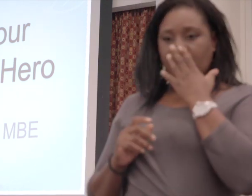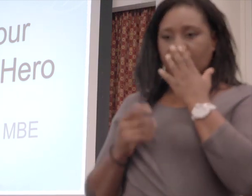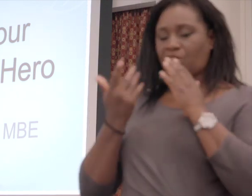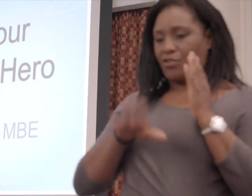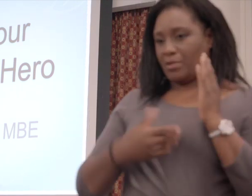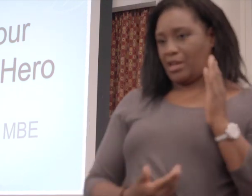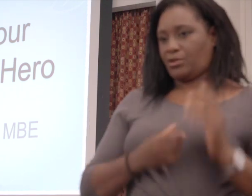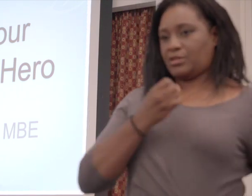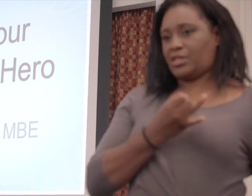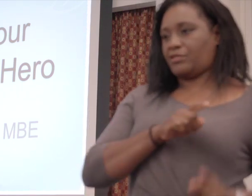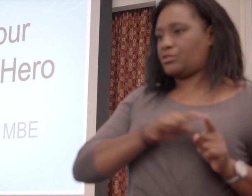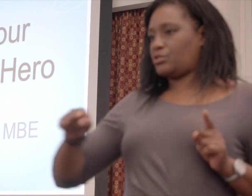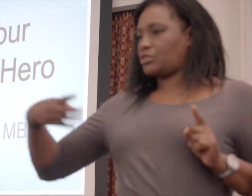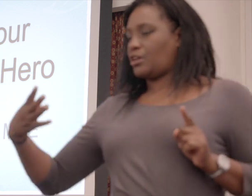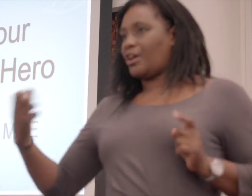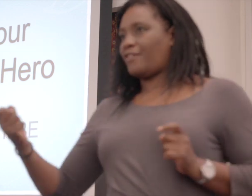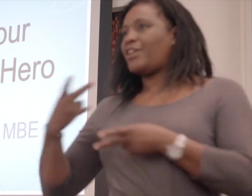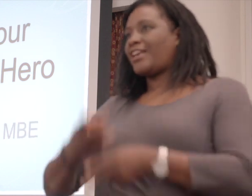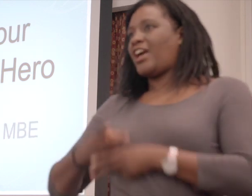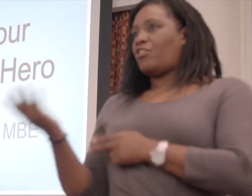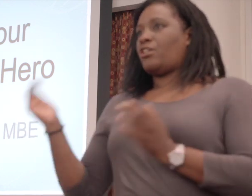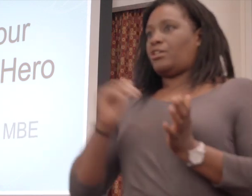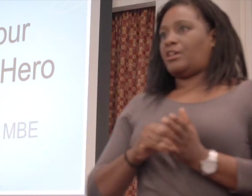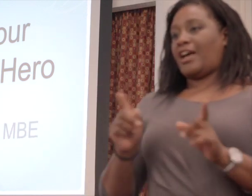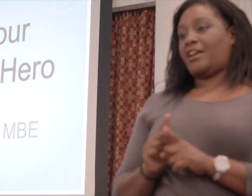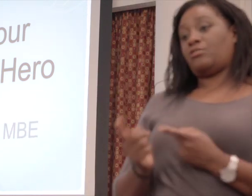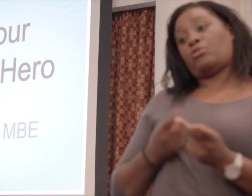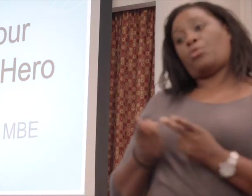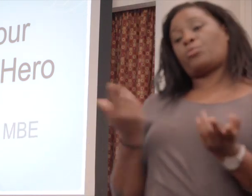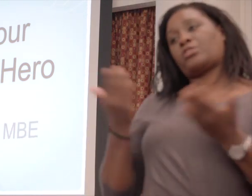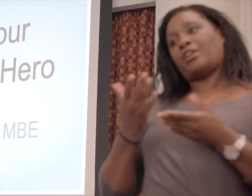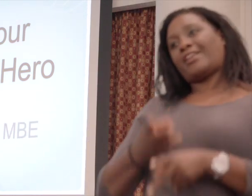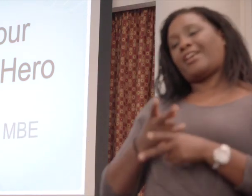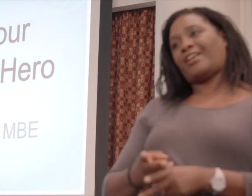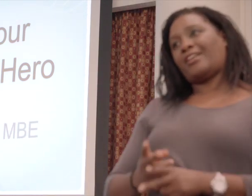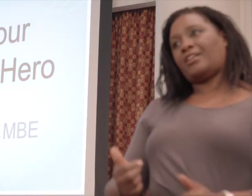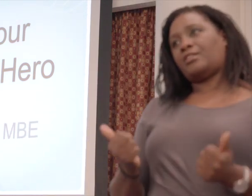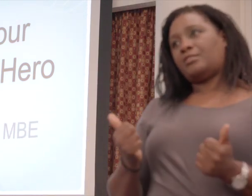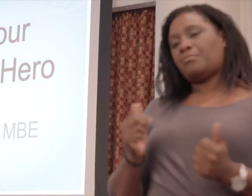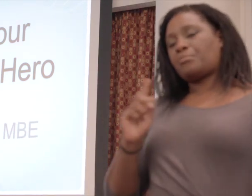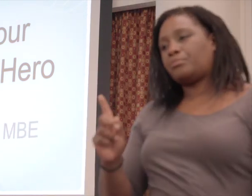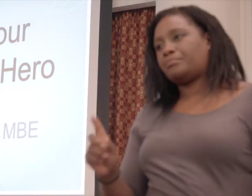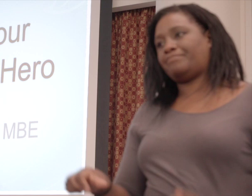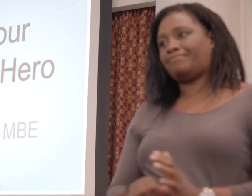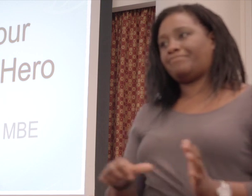to 11 p.m. and a carer then overnight to the night care. But sadly, our life